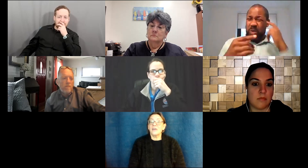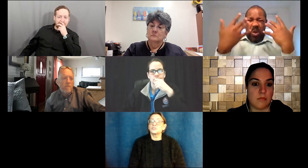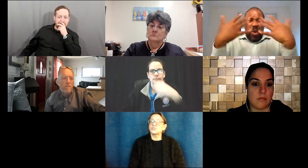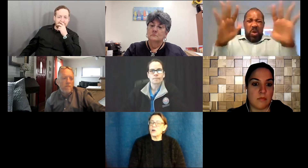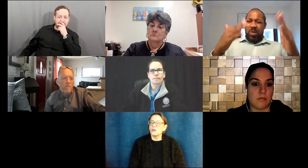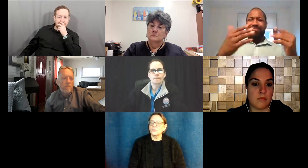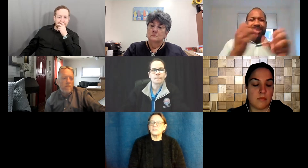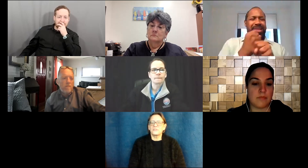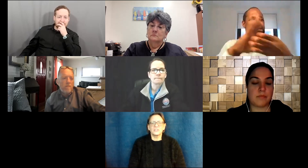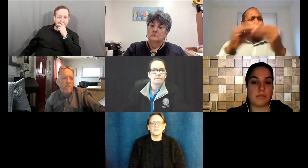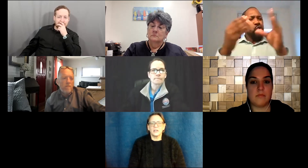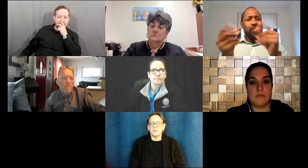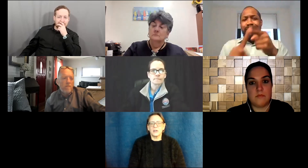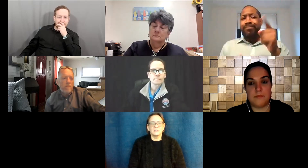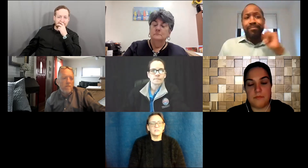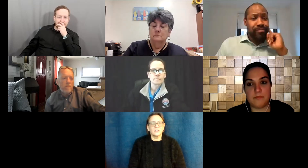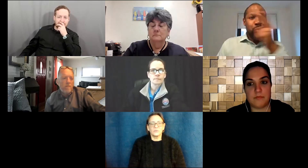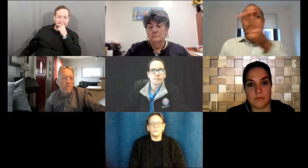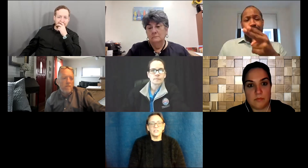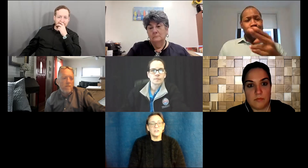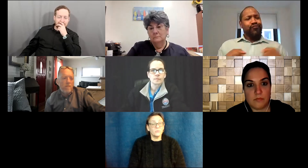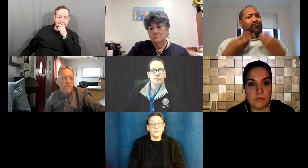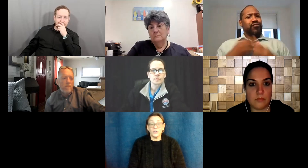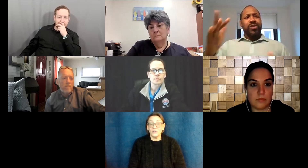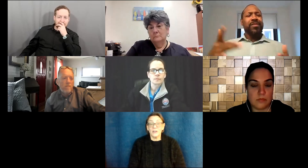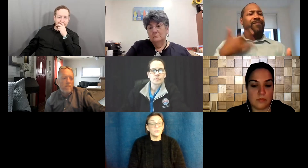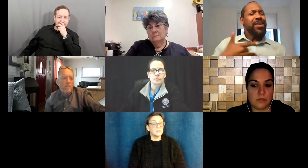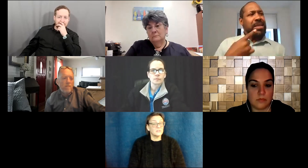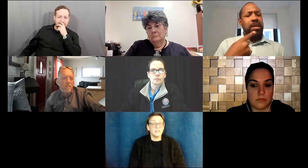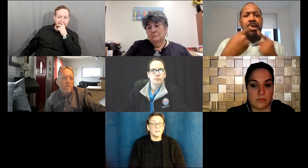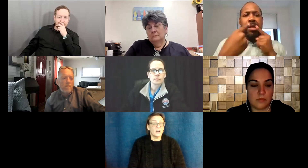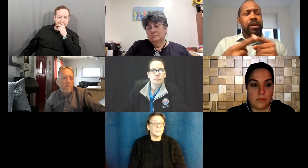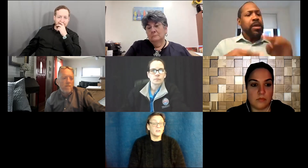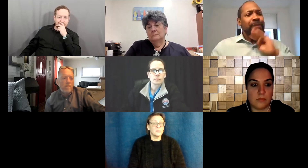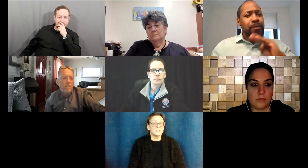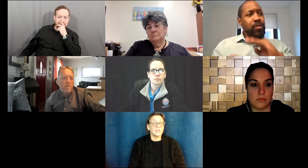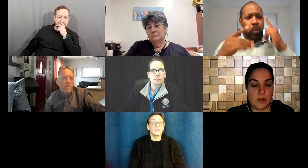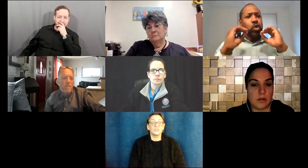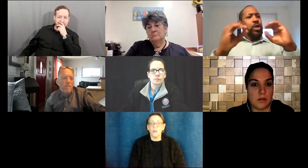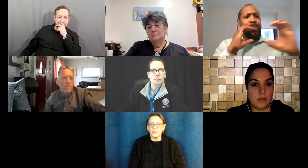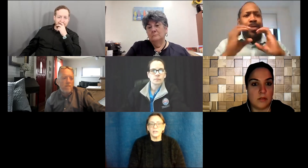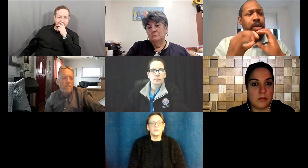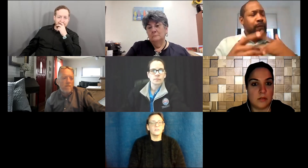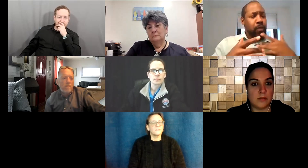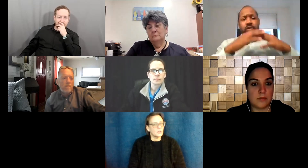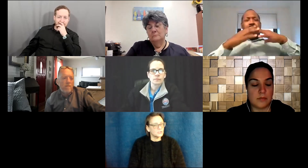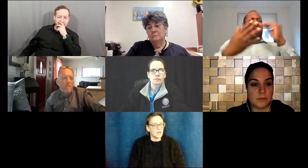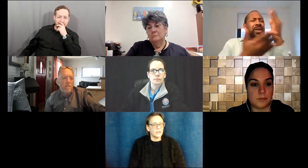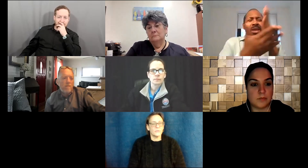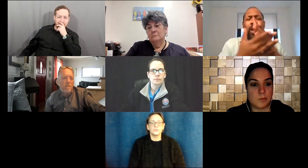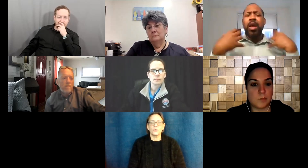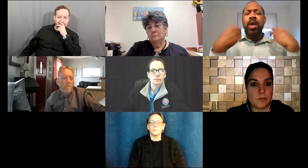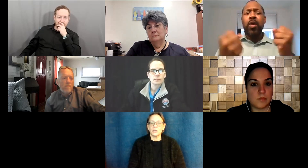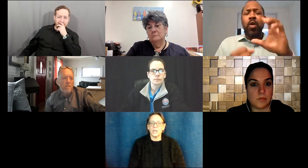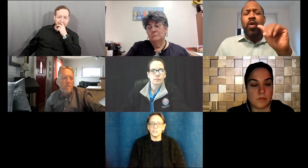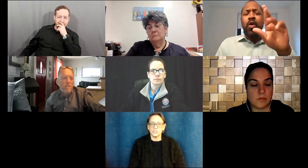feeling they have to struggle or be frustrated because, you know, we've heard a lot of stories from deaf and hard of hearing people saying they're struggling and they're very frustrated,